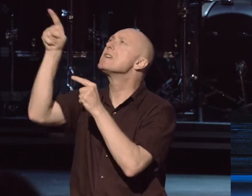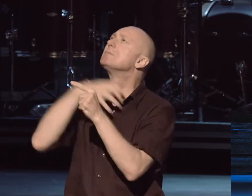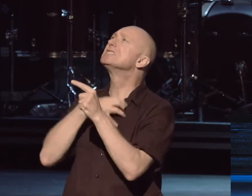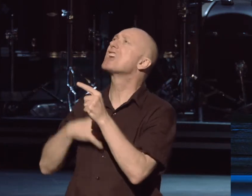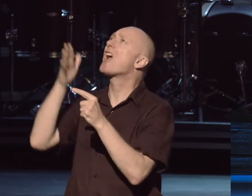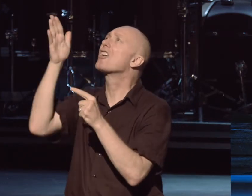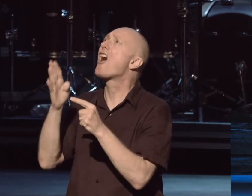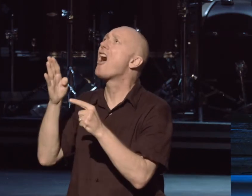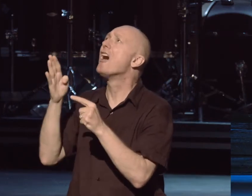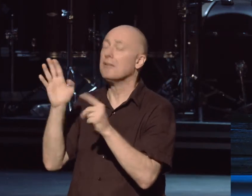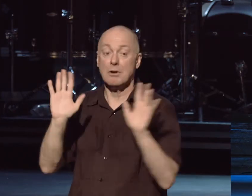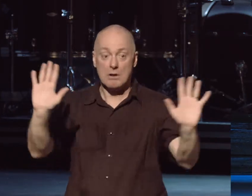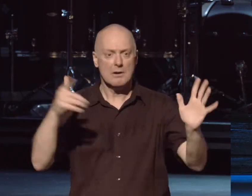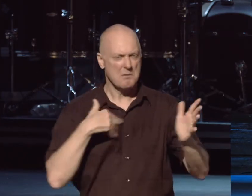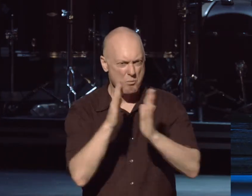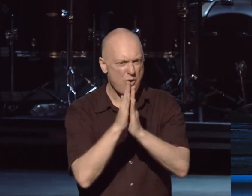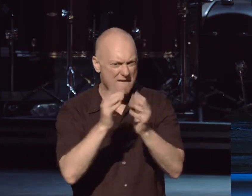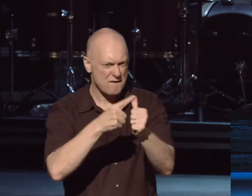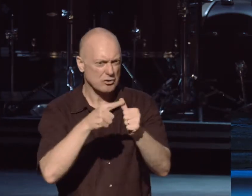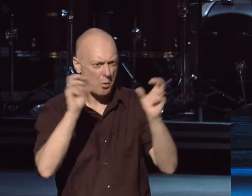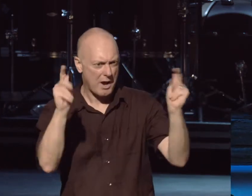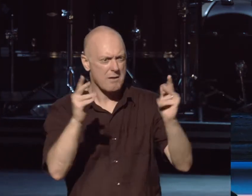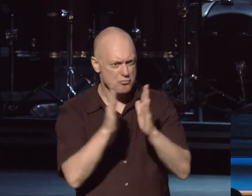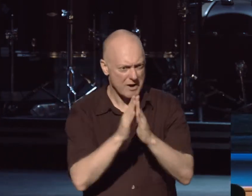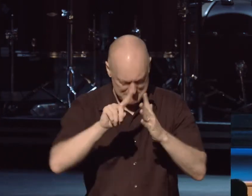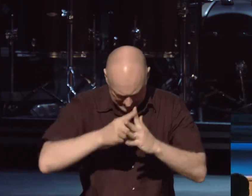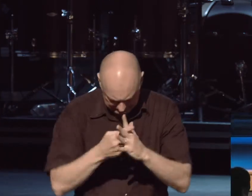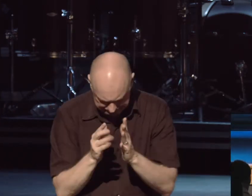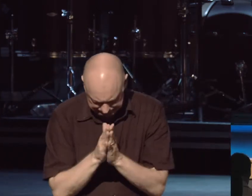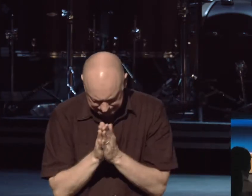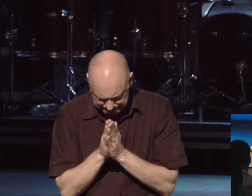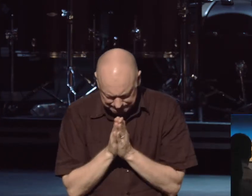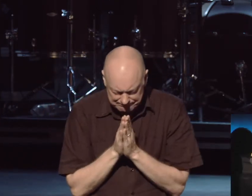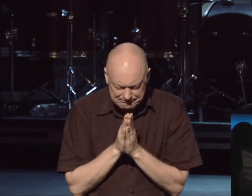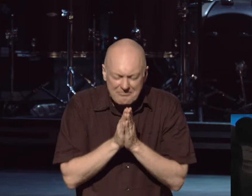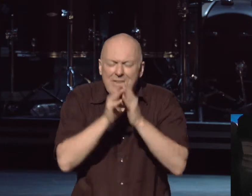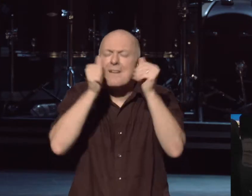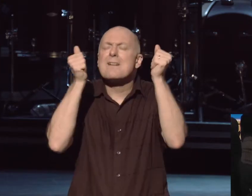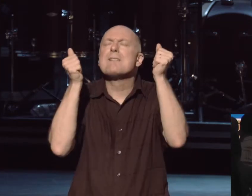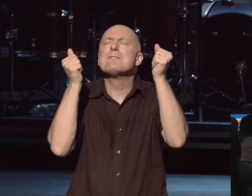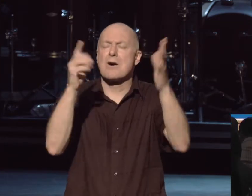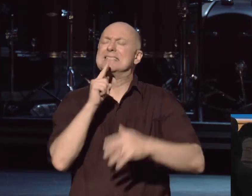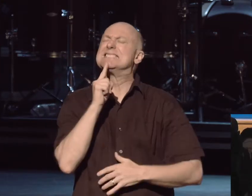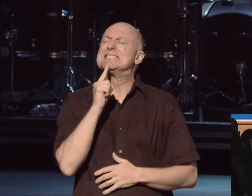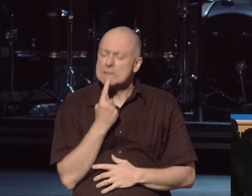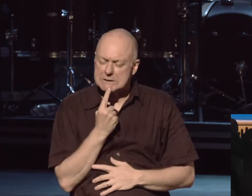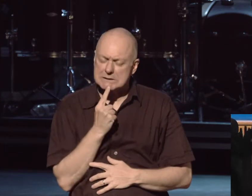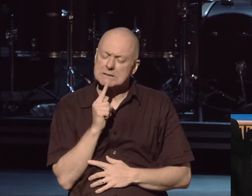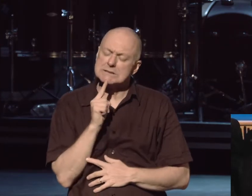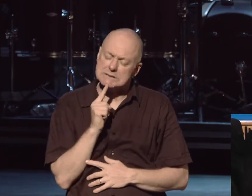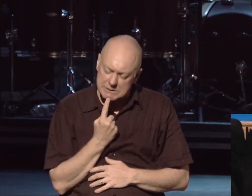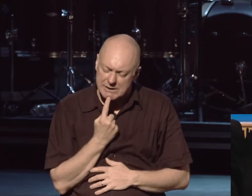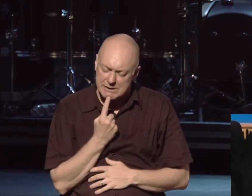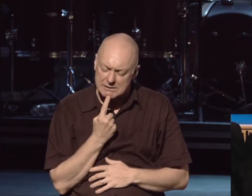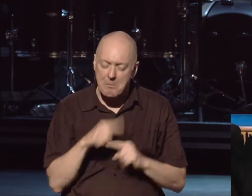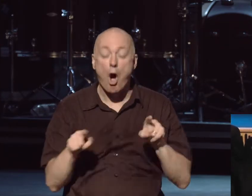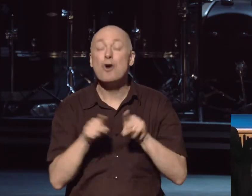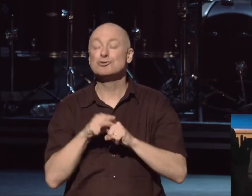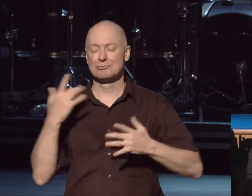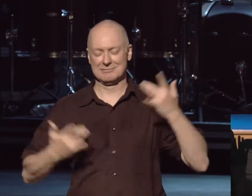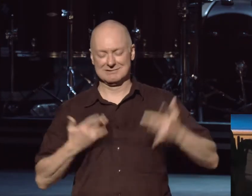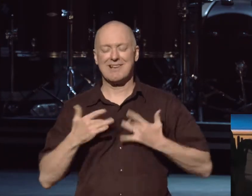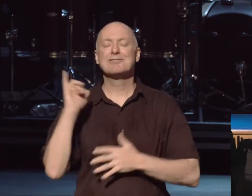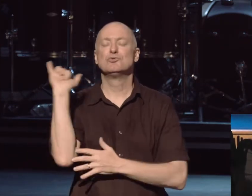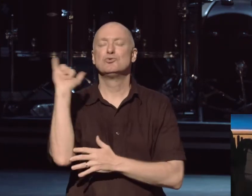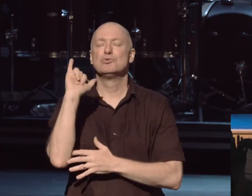to desire that to happen. Let me pray as we begin this time now. Father, this is a serious series in a lot of ways, but it's also very